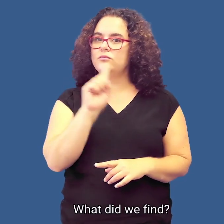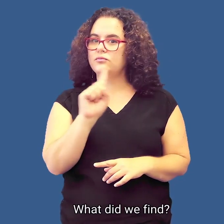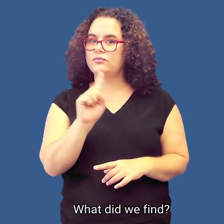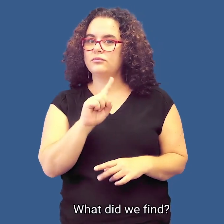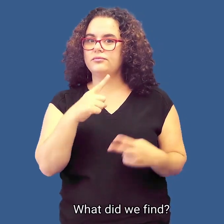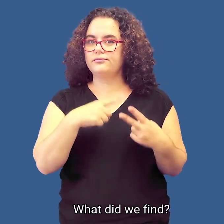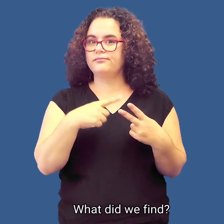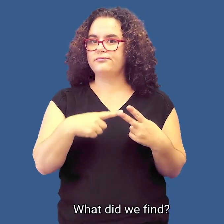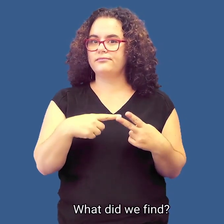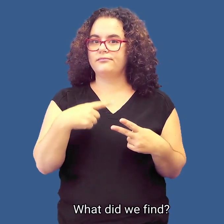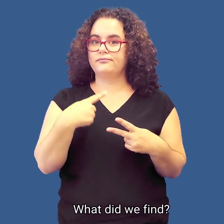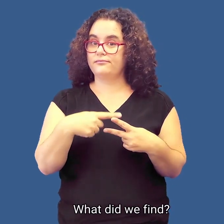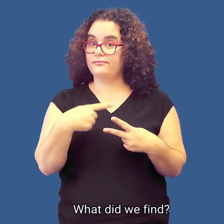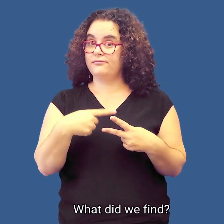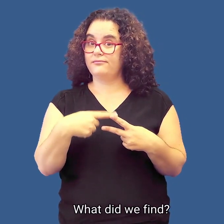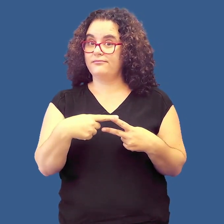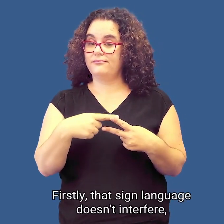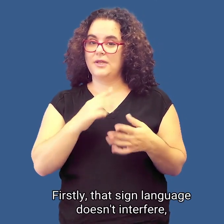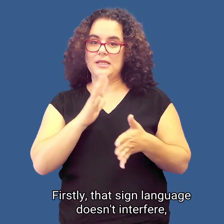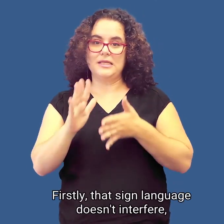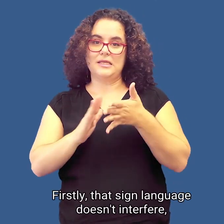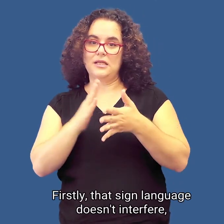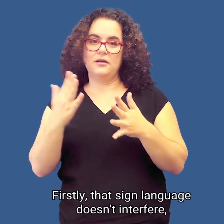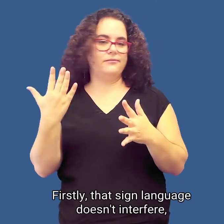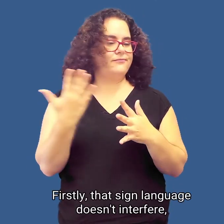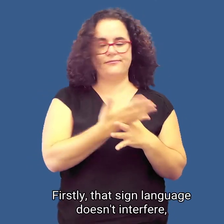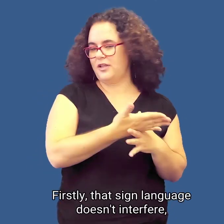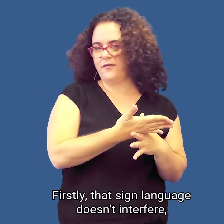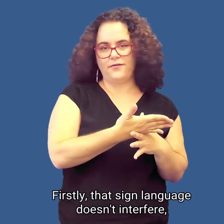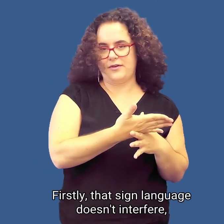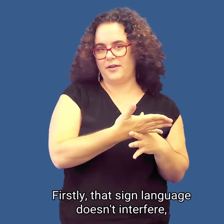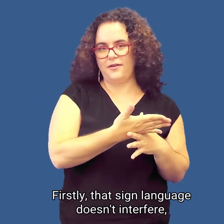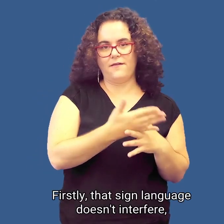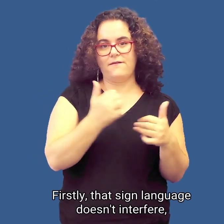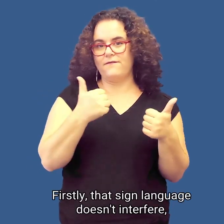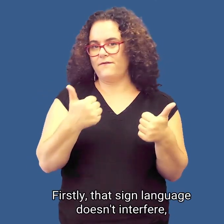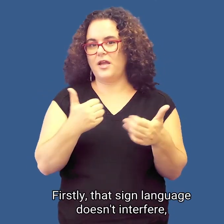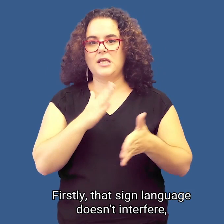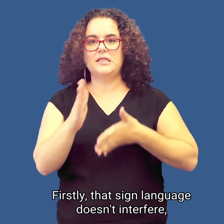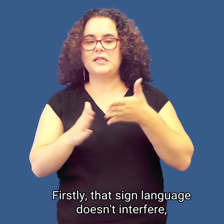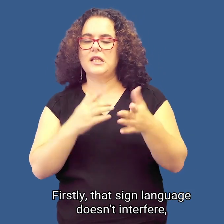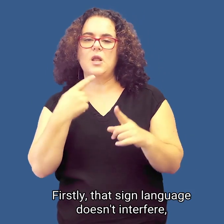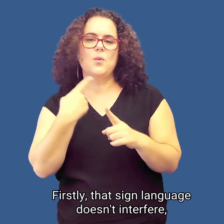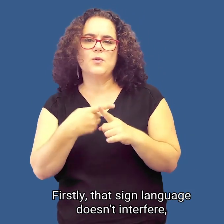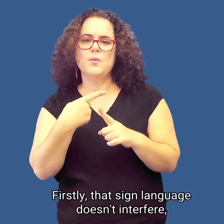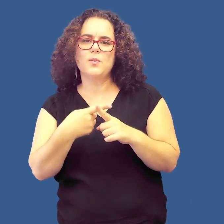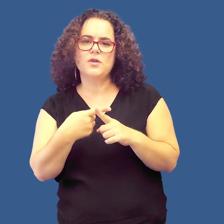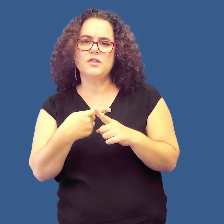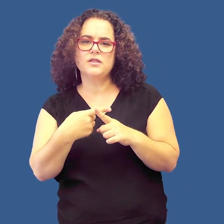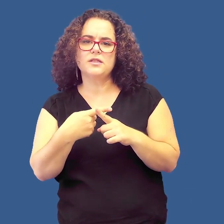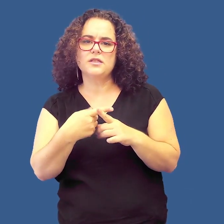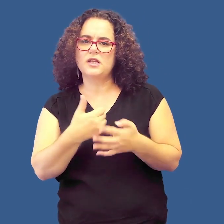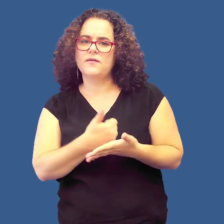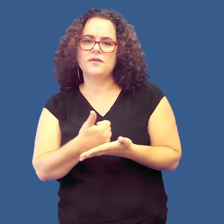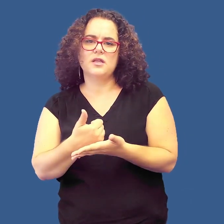What did we find? Firstly, that sign language doesn't interfere, but sign language